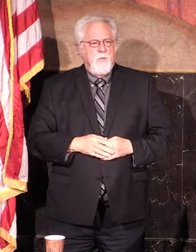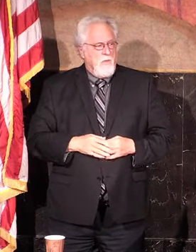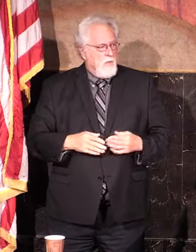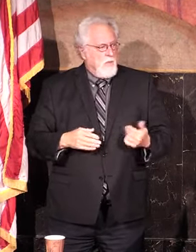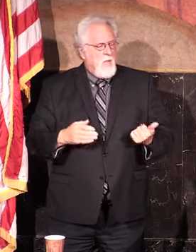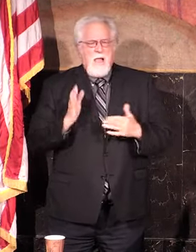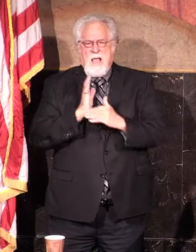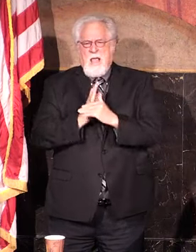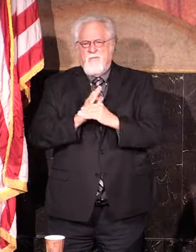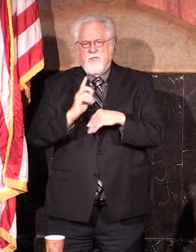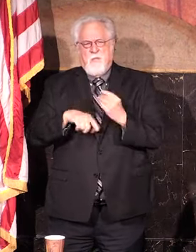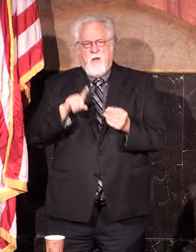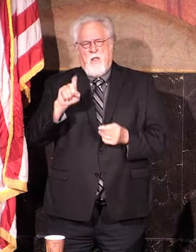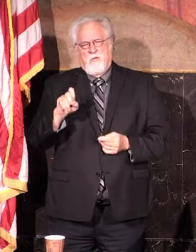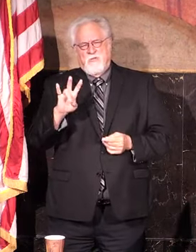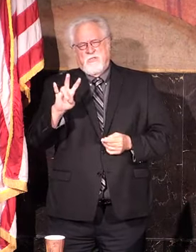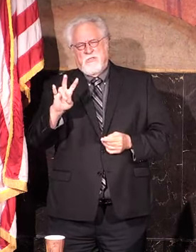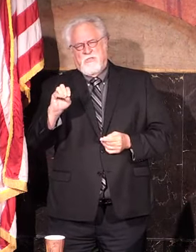average is about